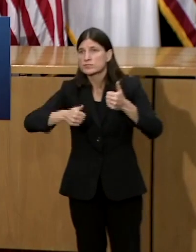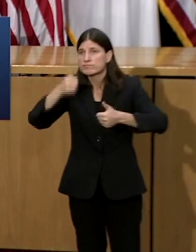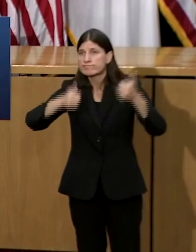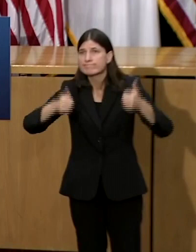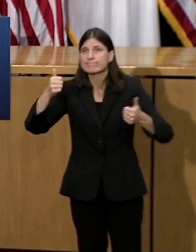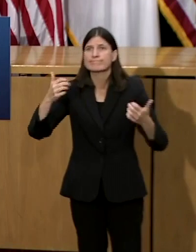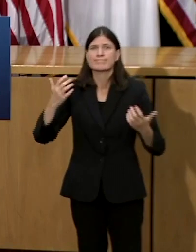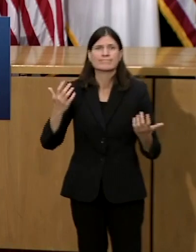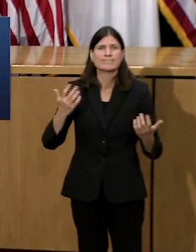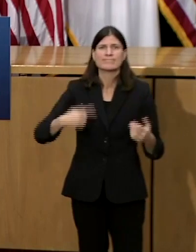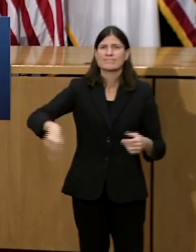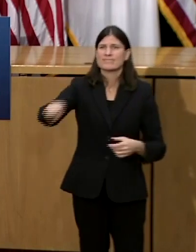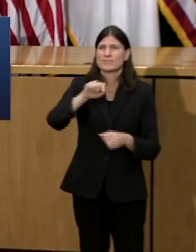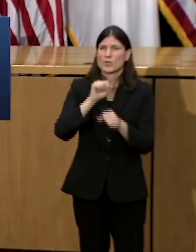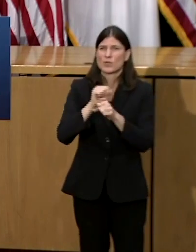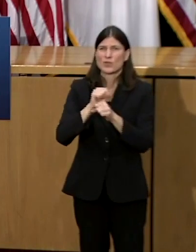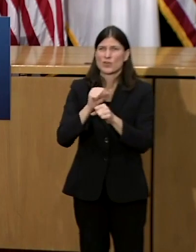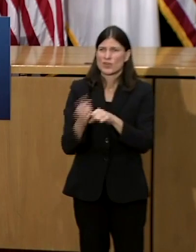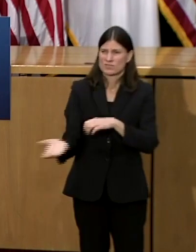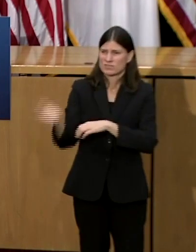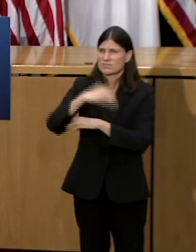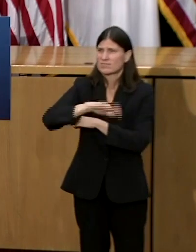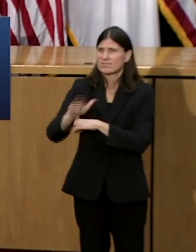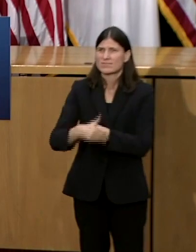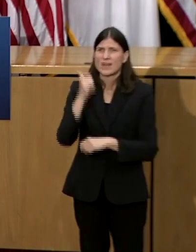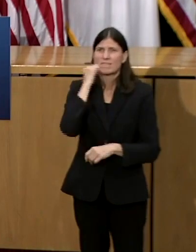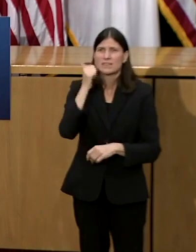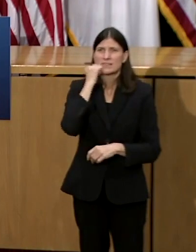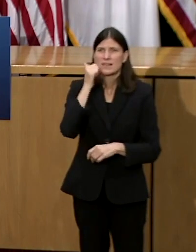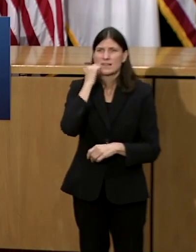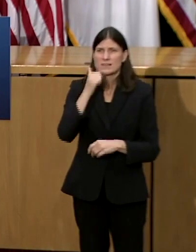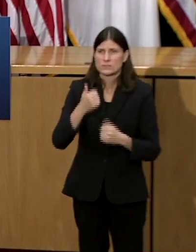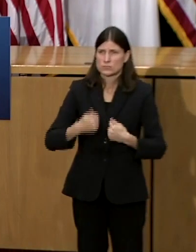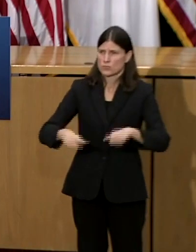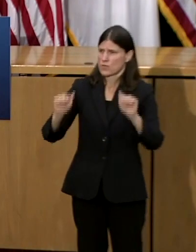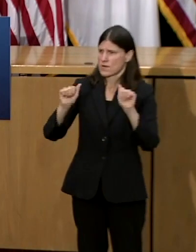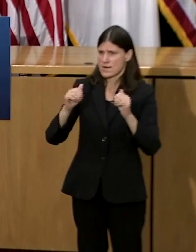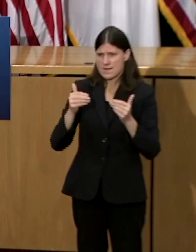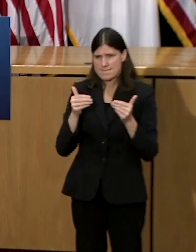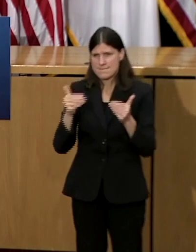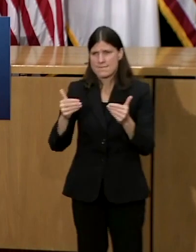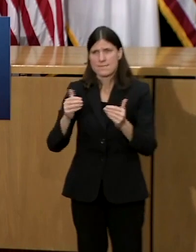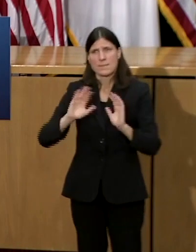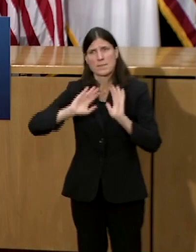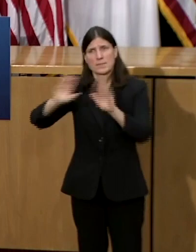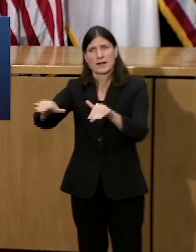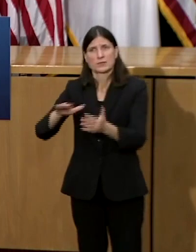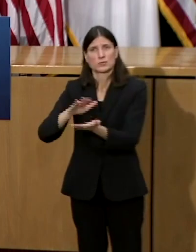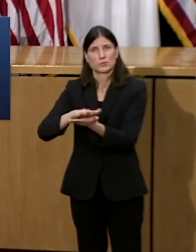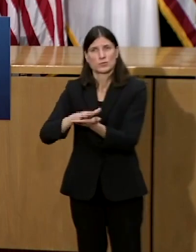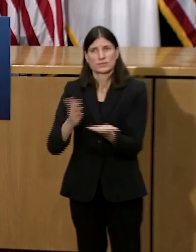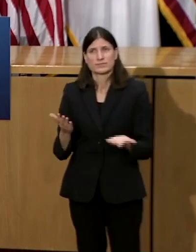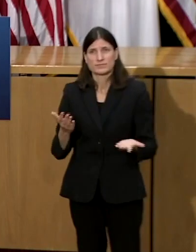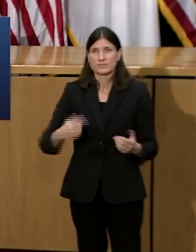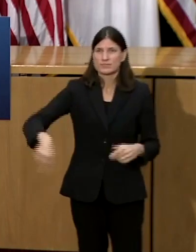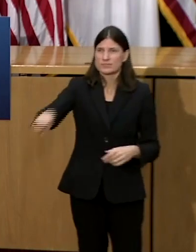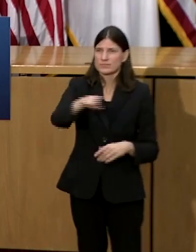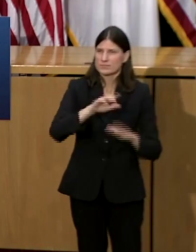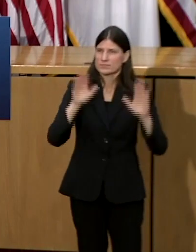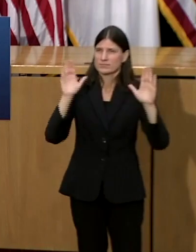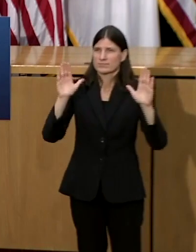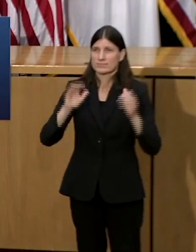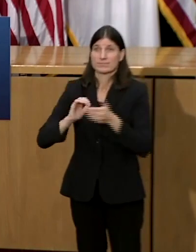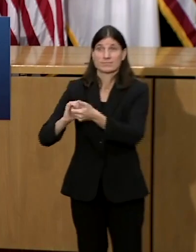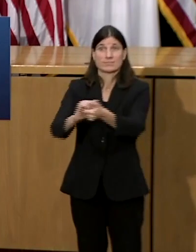of this would be possible without you. We know that this is not easy work, but our focus must be on what's best for the children of the Commonwealth